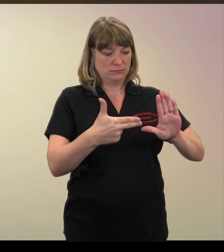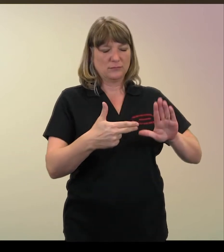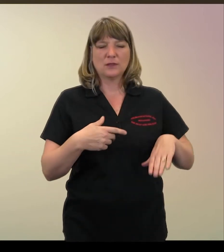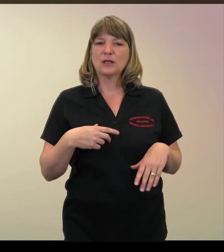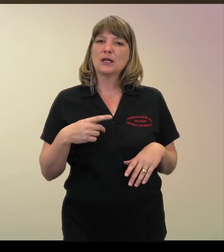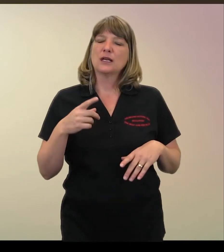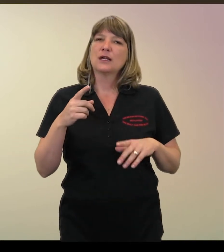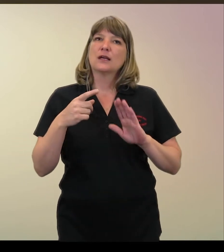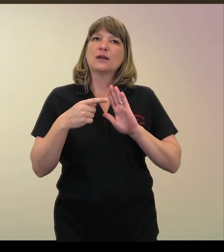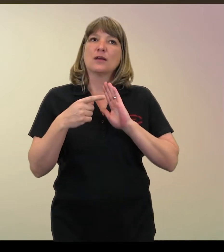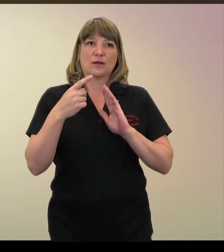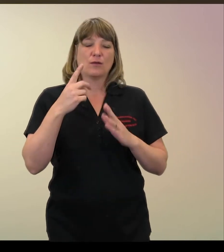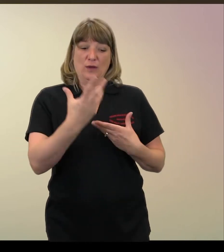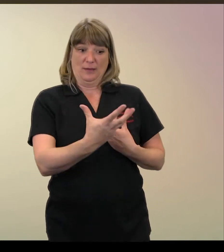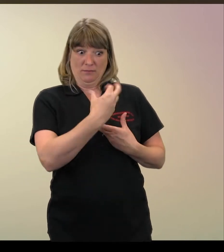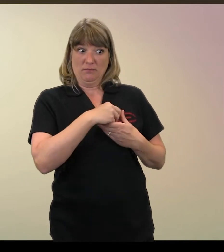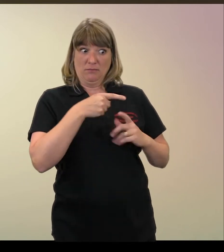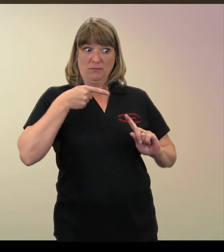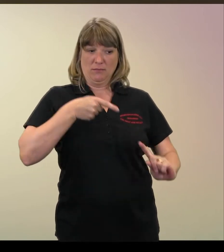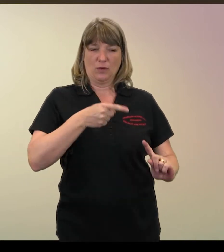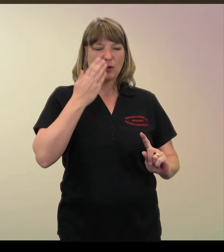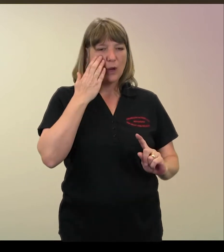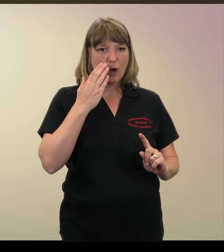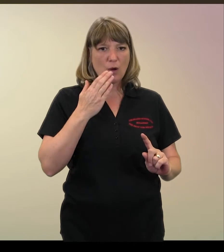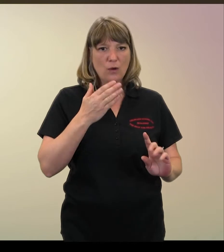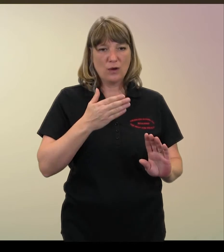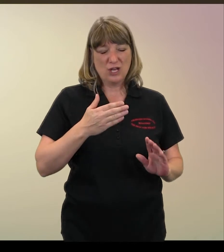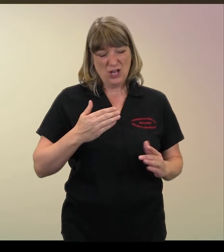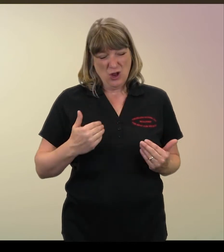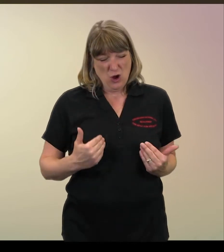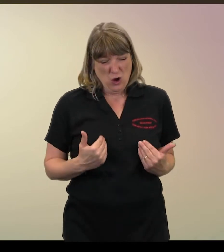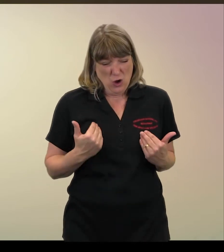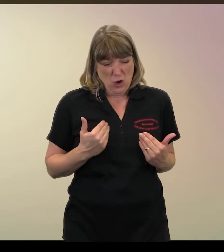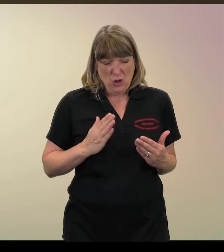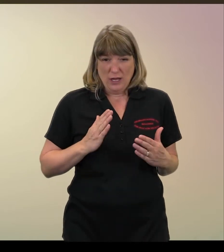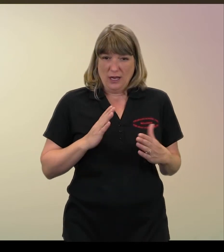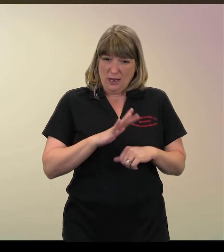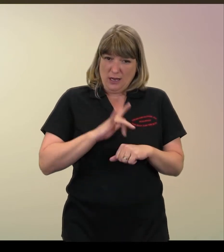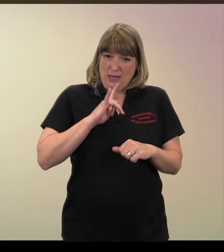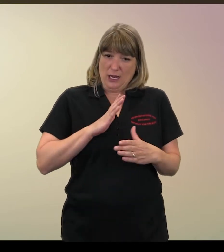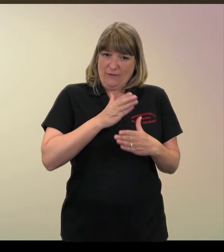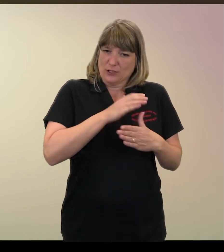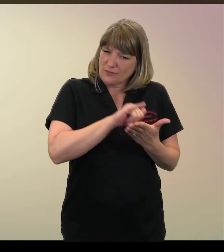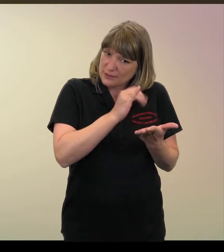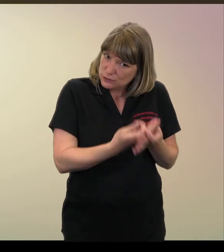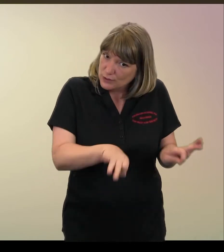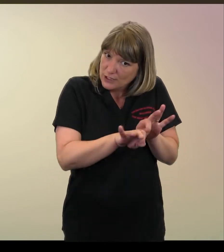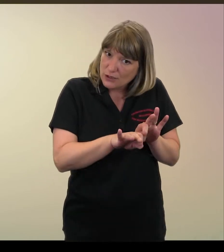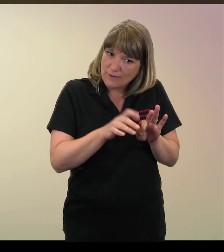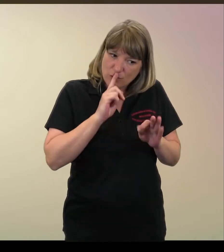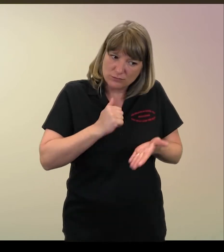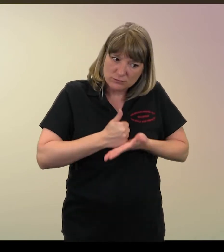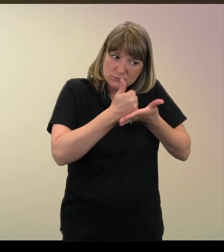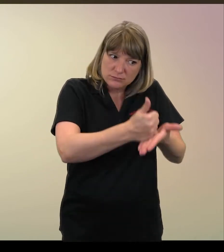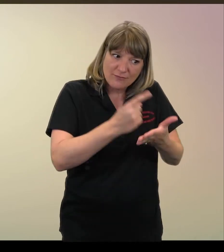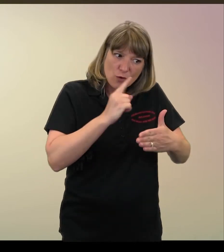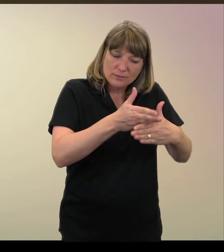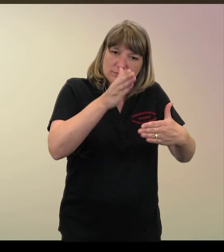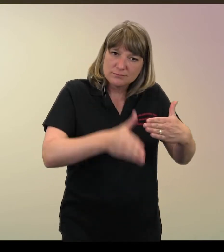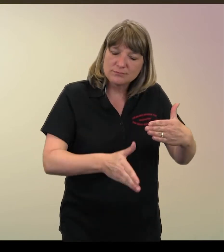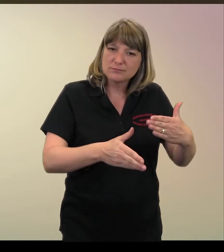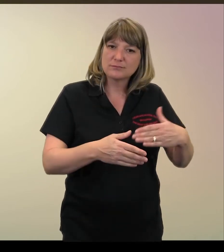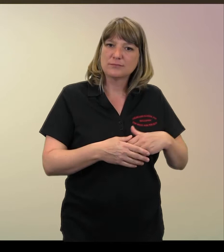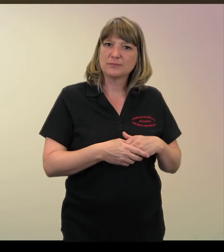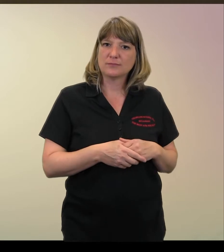And particularly when we're talking about autism, we know that earlier intervention is so critical in contributing to